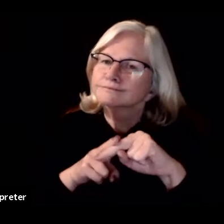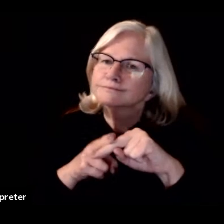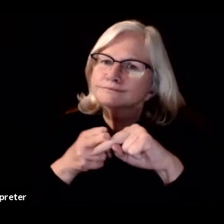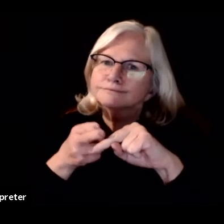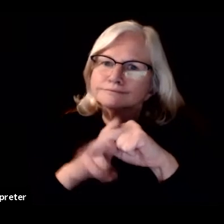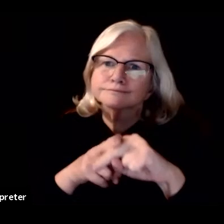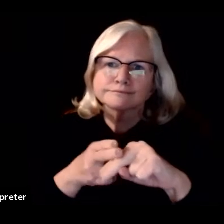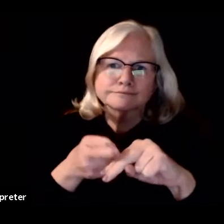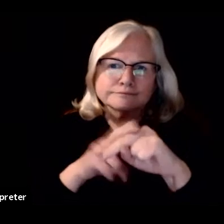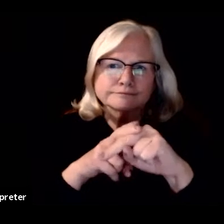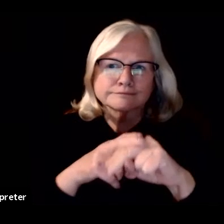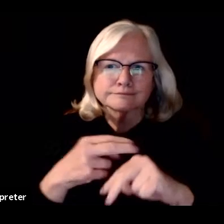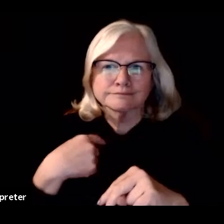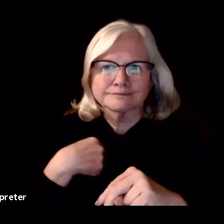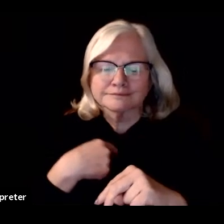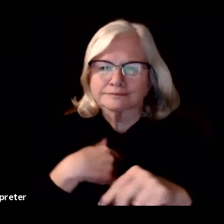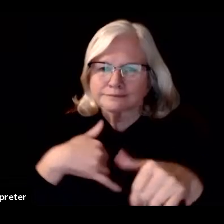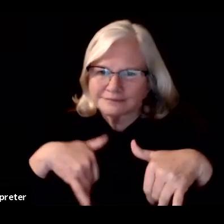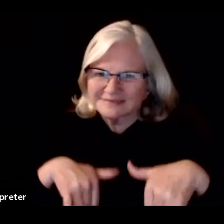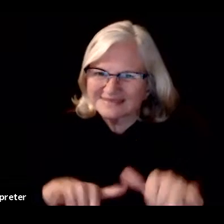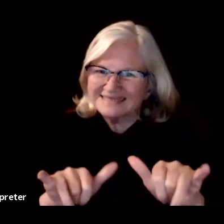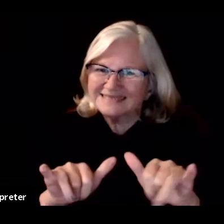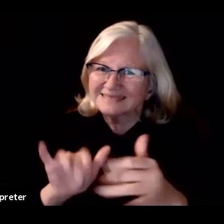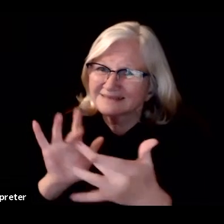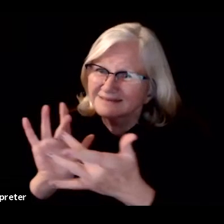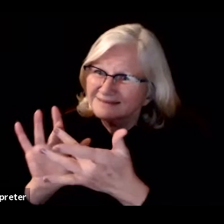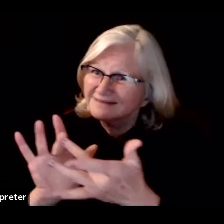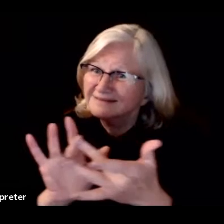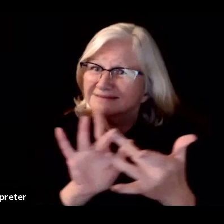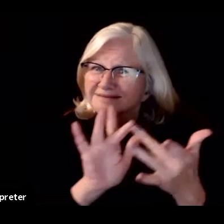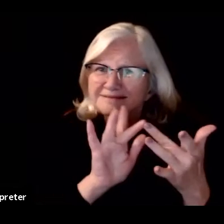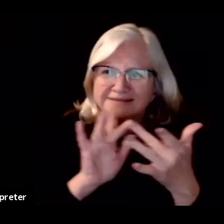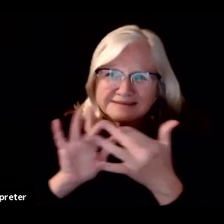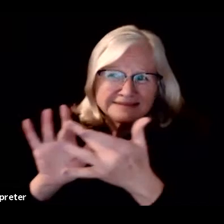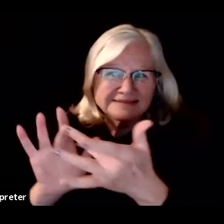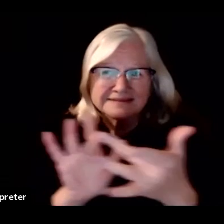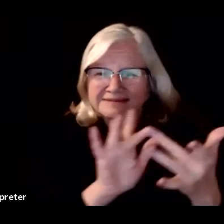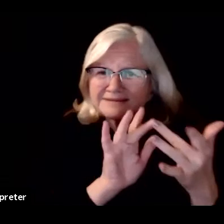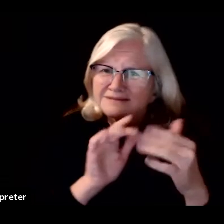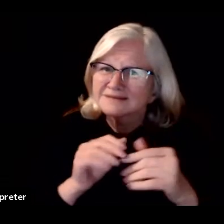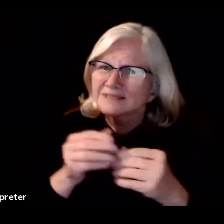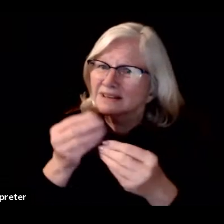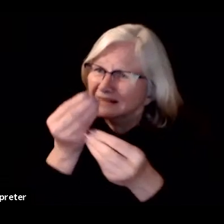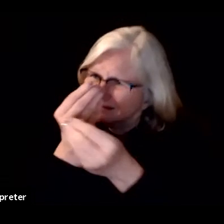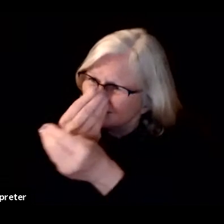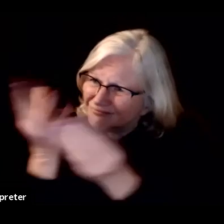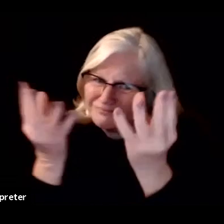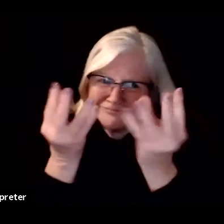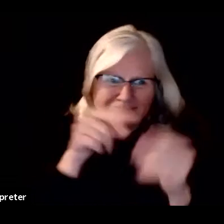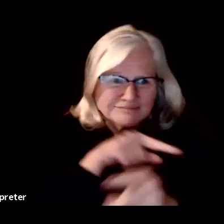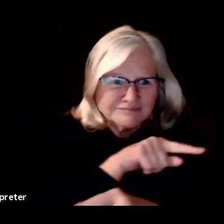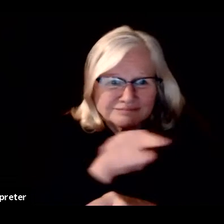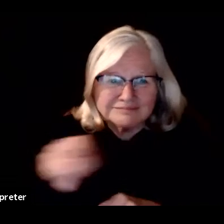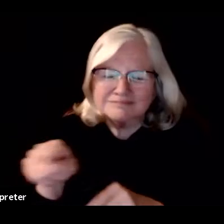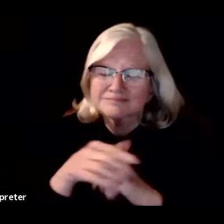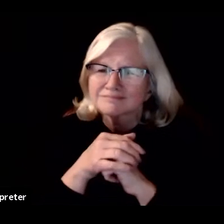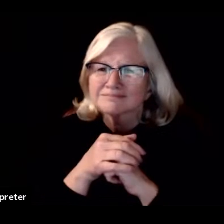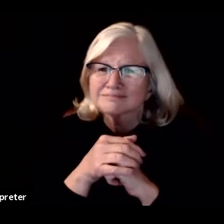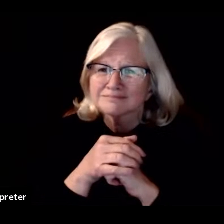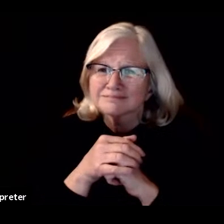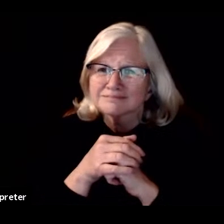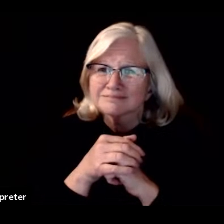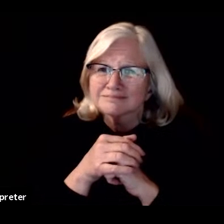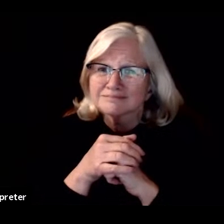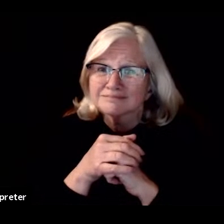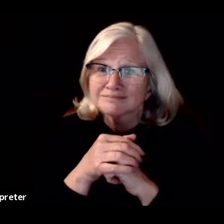24 hours. And we're adding new staff to bolster their numbers. But we want you to know that regardless of when you